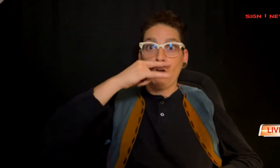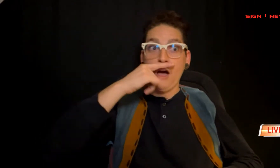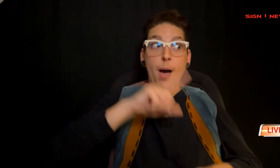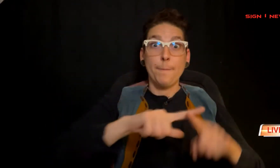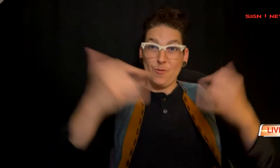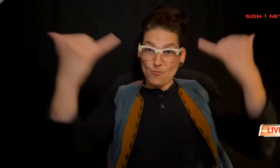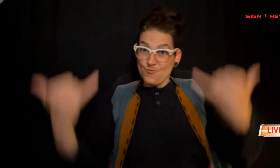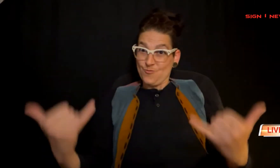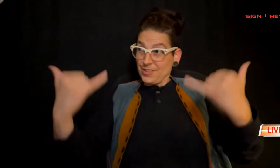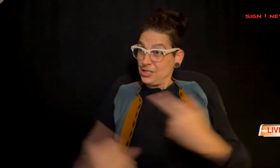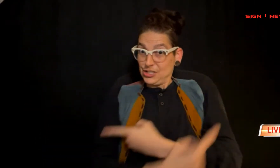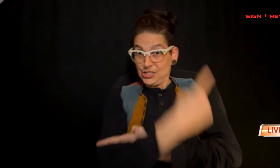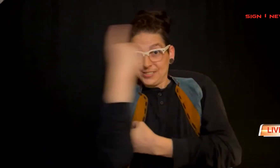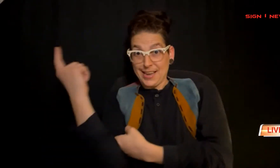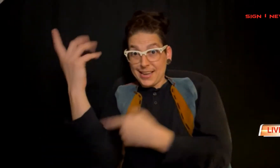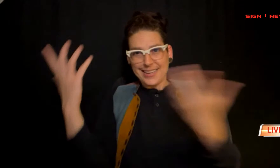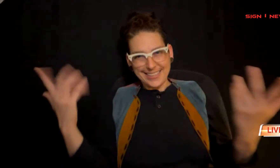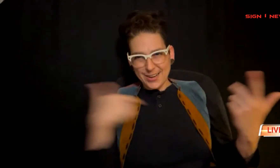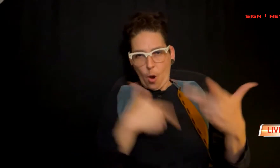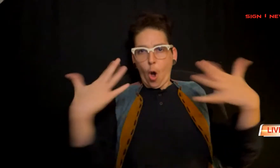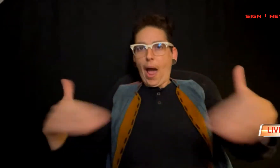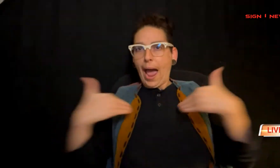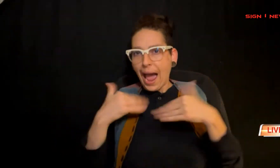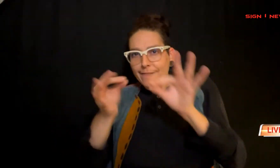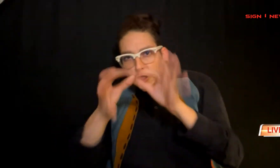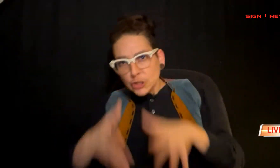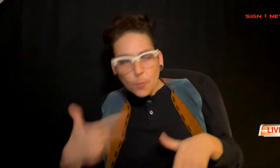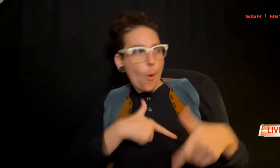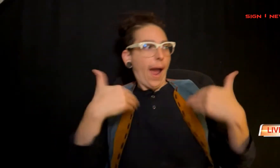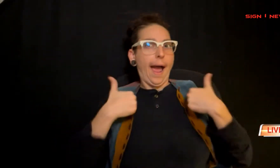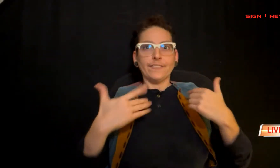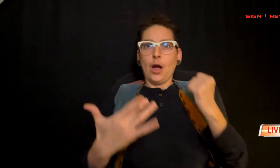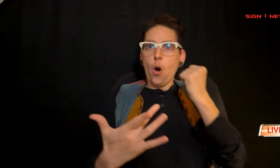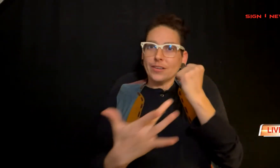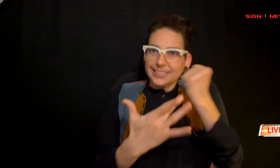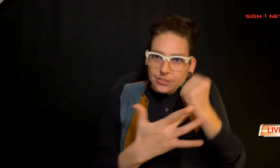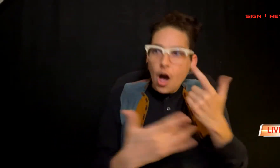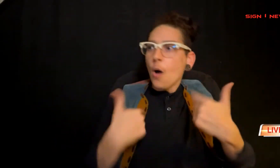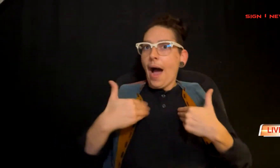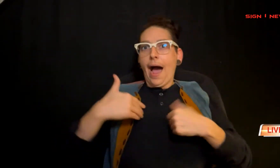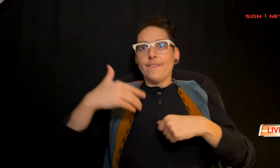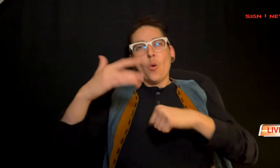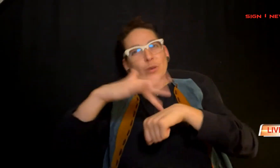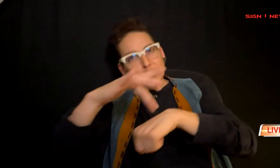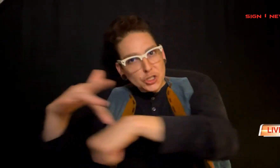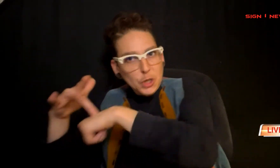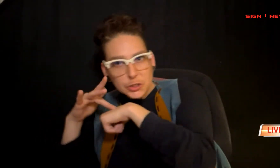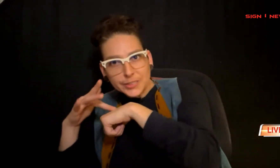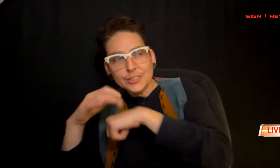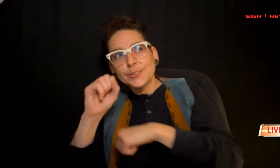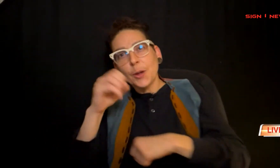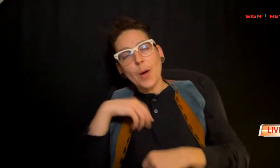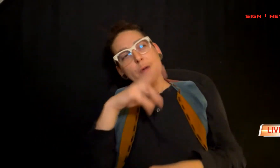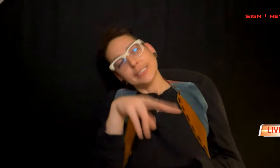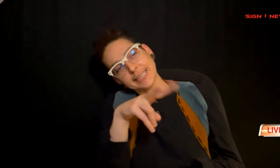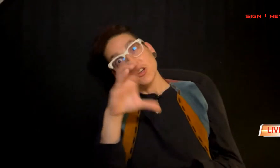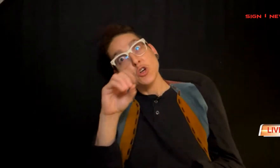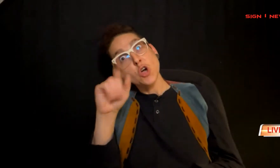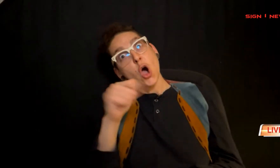They didn't have a lot of interpreters, and so parents had to depend on their children. But see, nowadays, you have interpreters, you have technology, you have